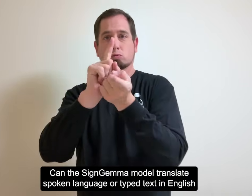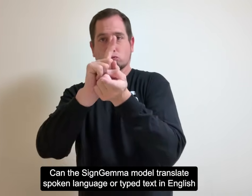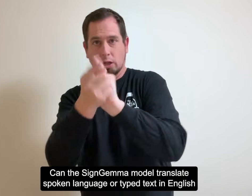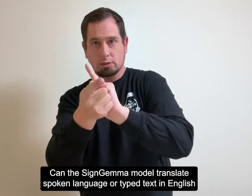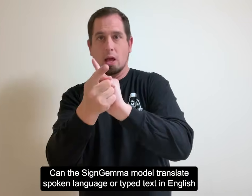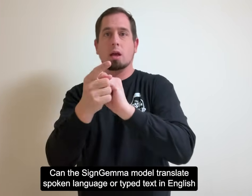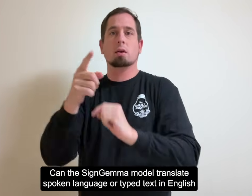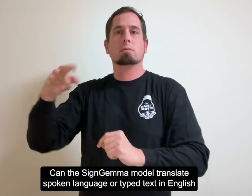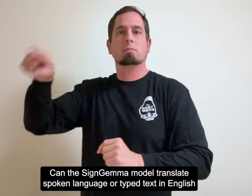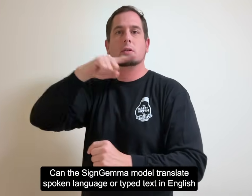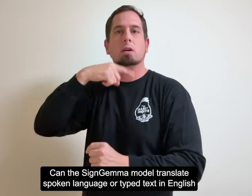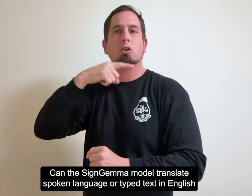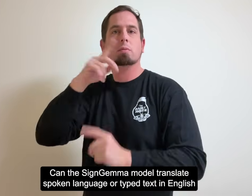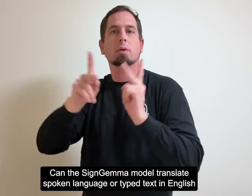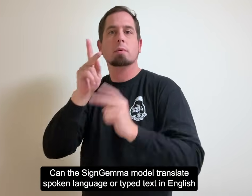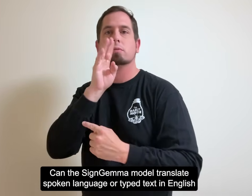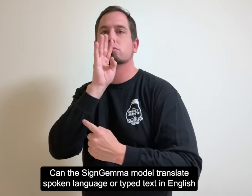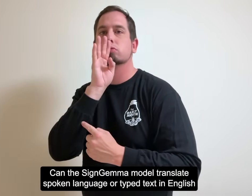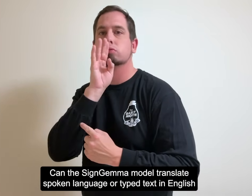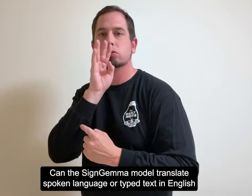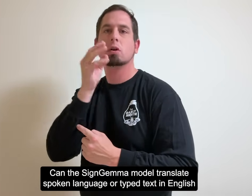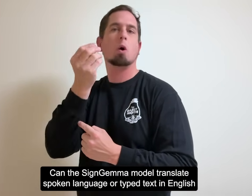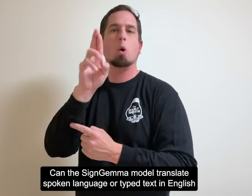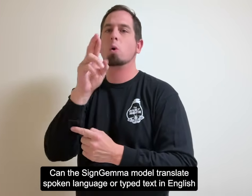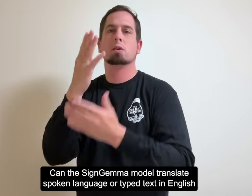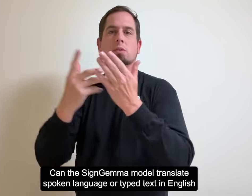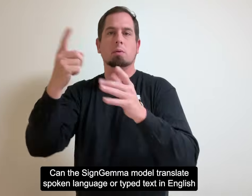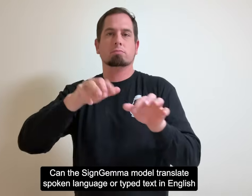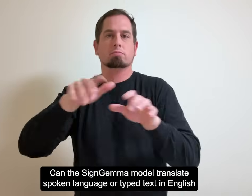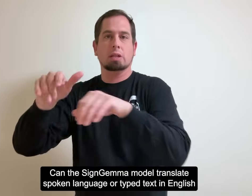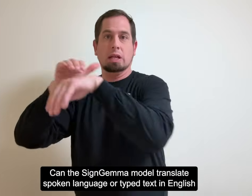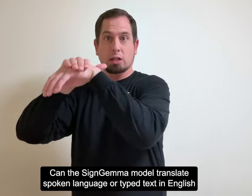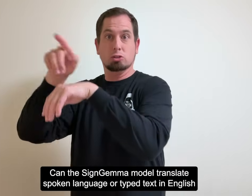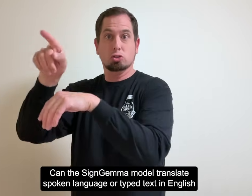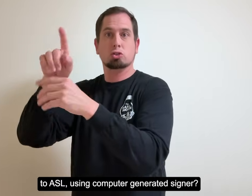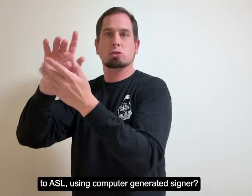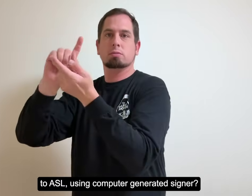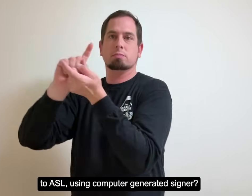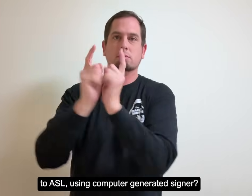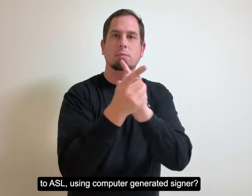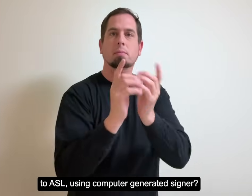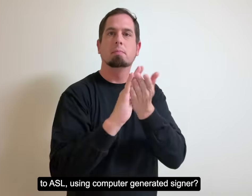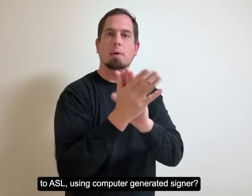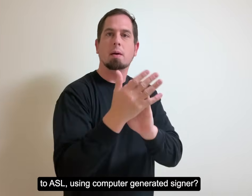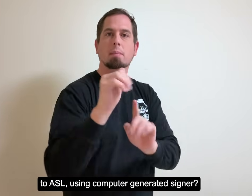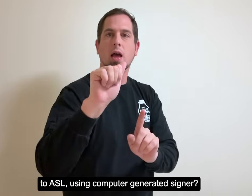spoken language or typed text in English to ASL using